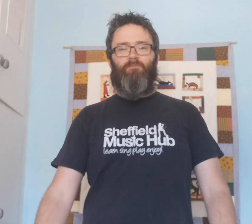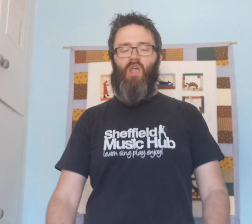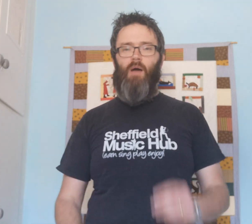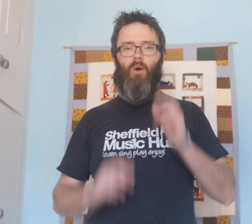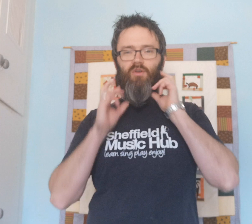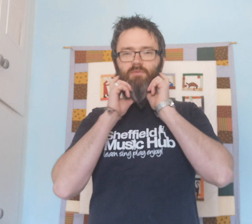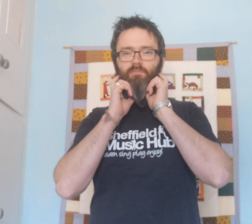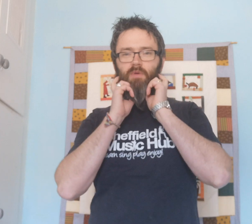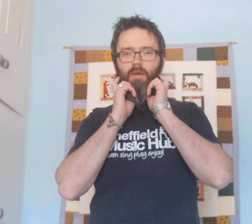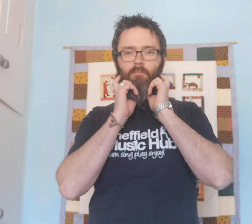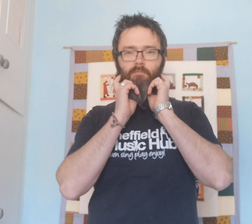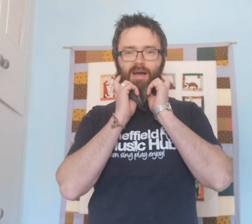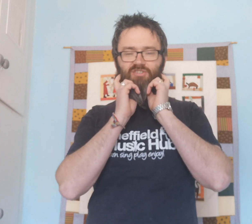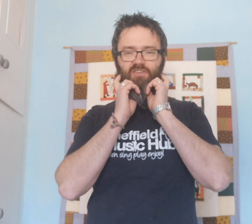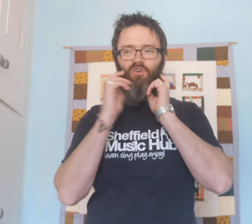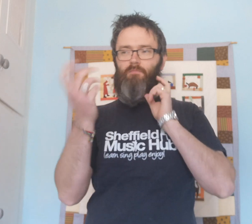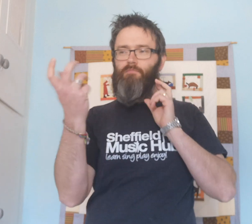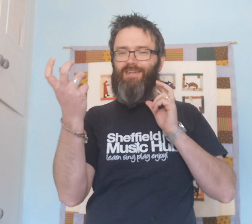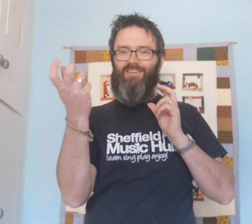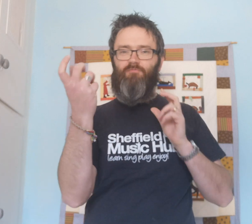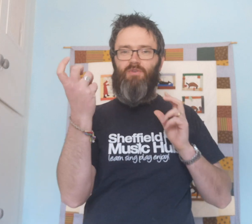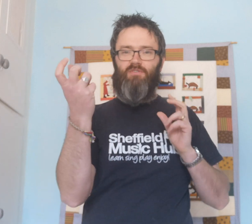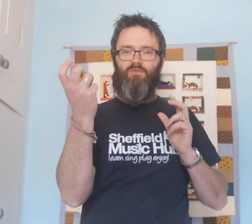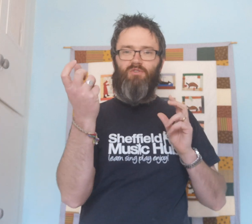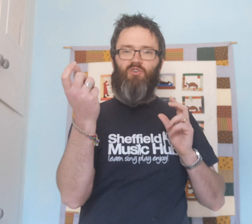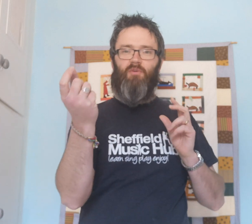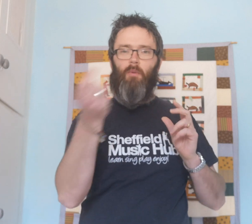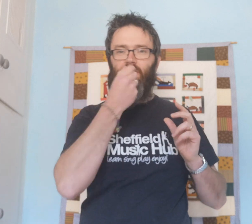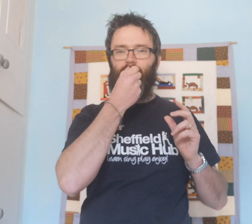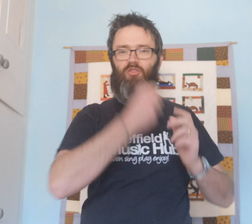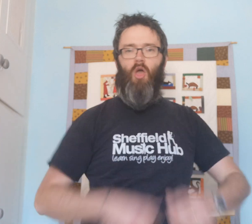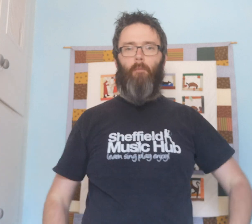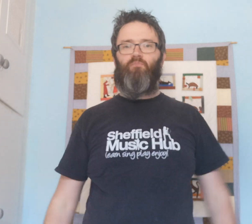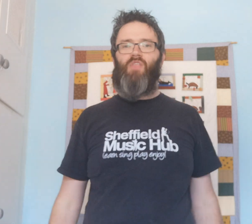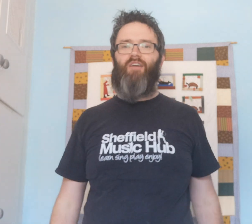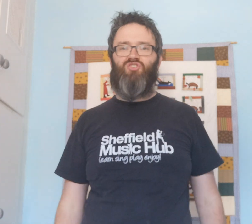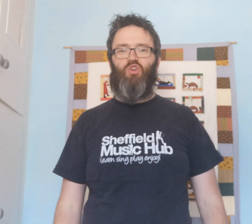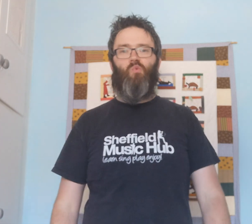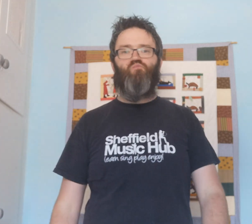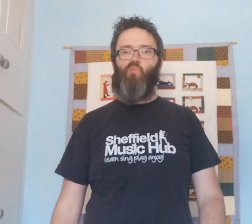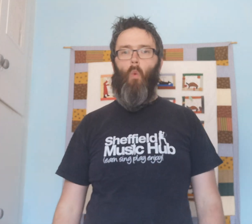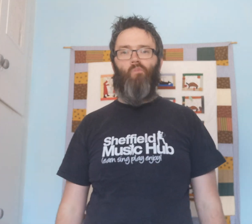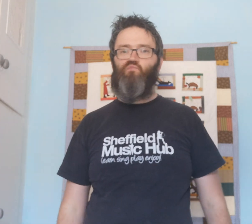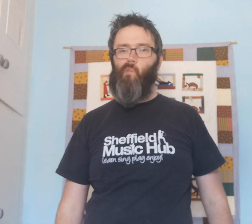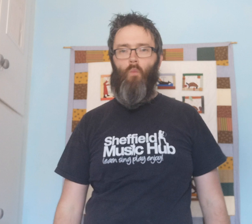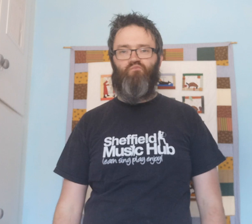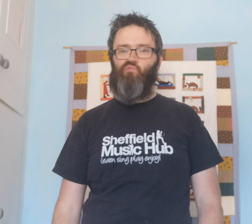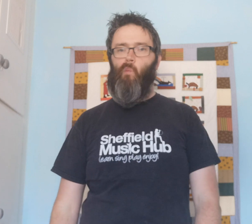I want you to imagine you've got a massive musical toffee. Pop it in your mouth, have a chew.